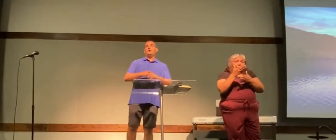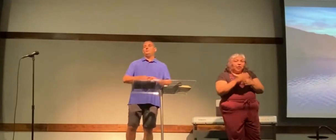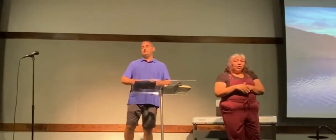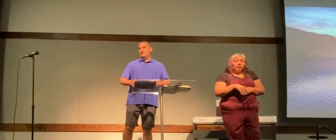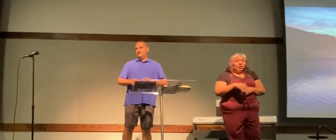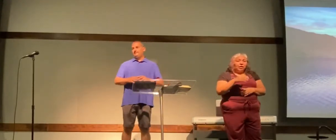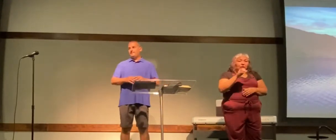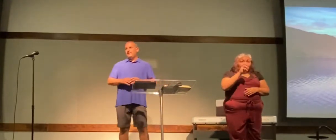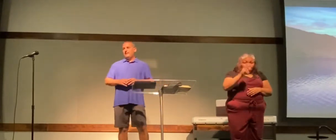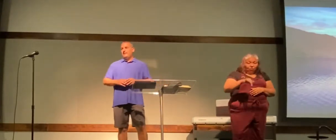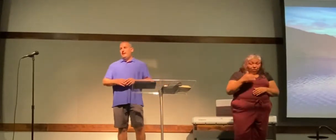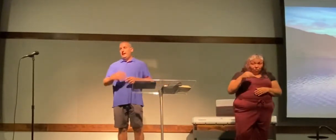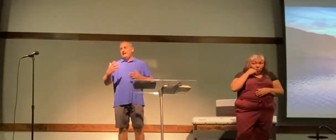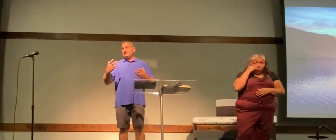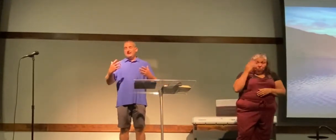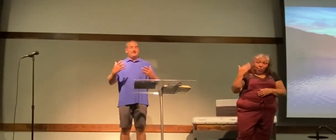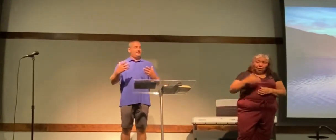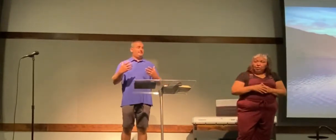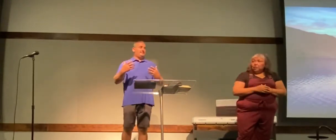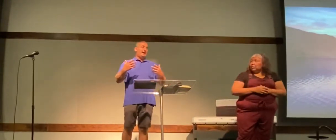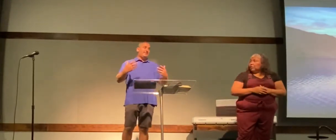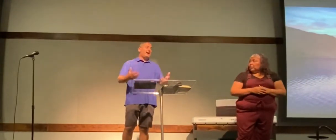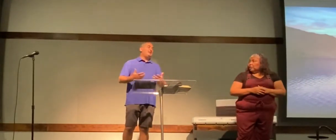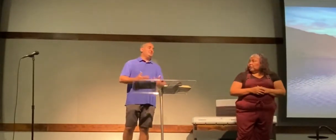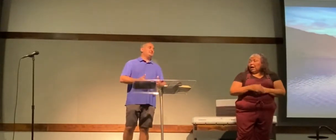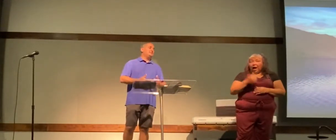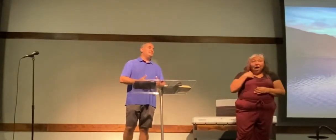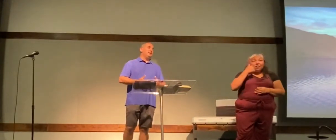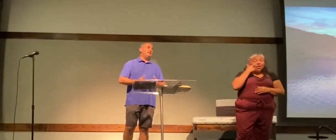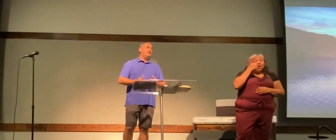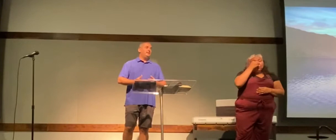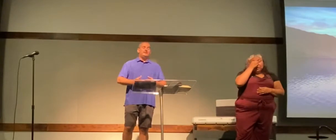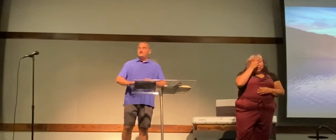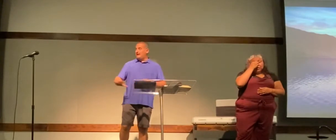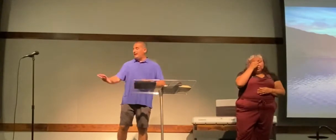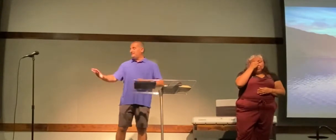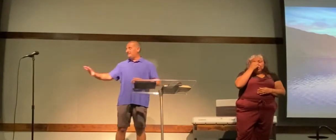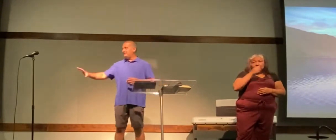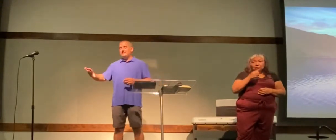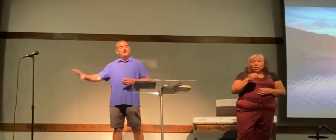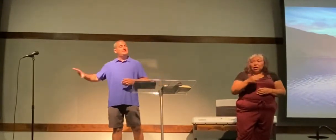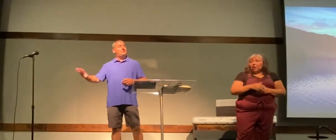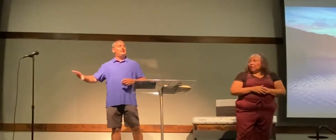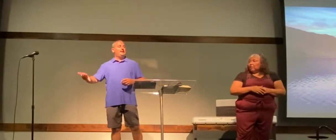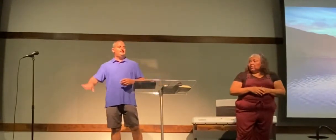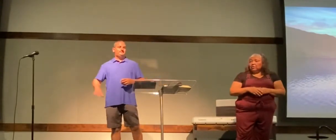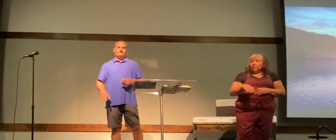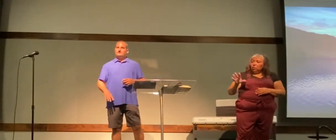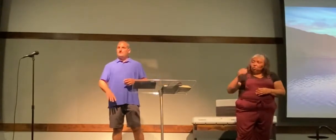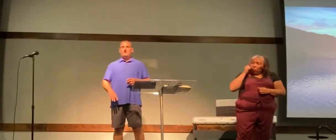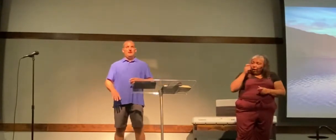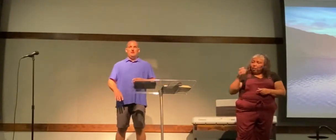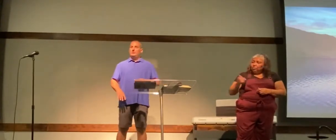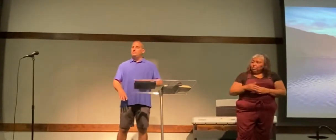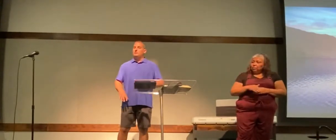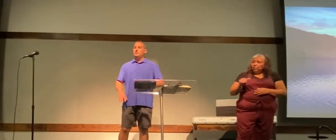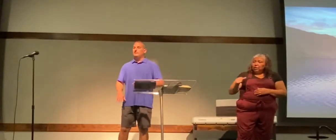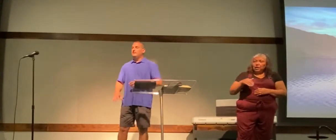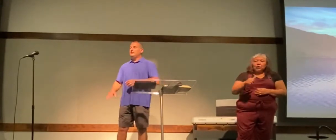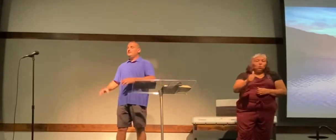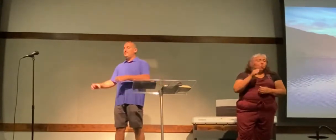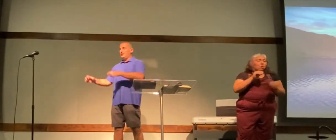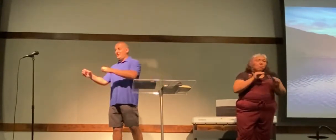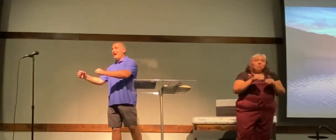Avery, we're home, let's go. And he's like, I thought he was sleeping. So I did this, and I was like, wake up. He wouldn't